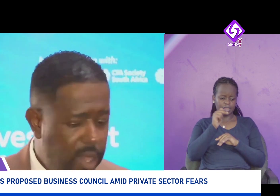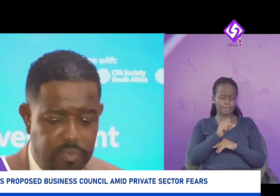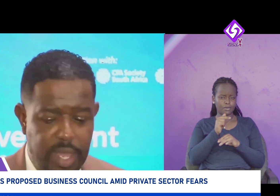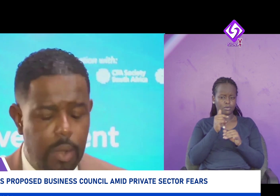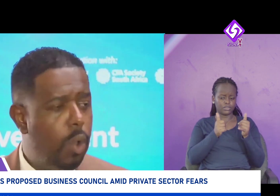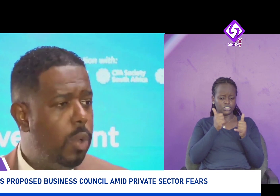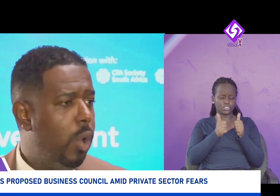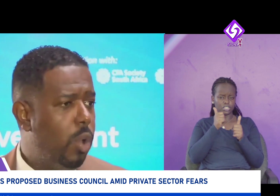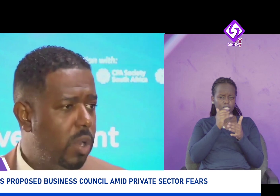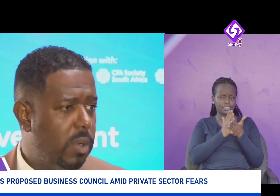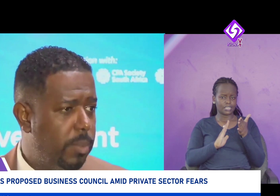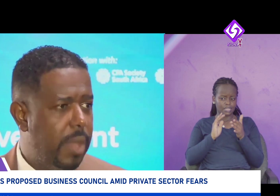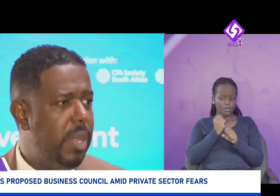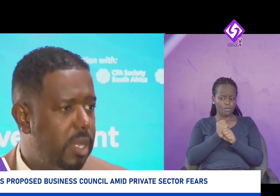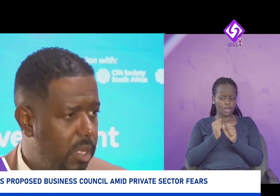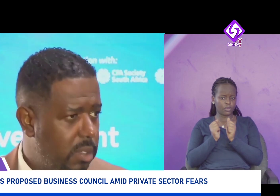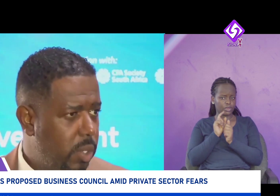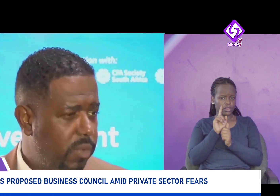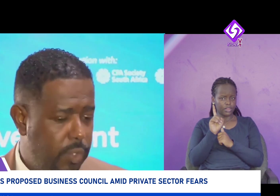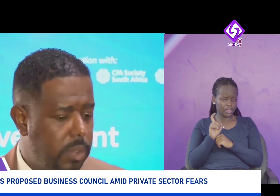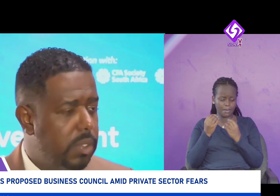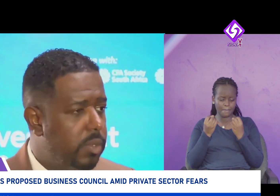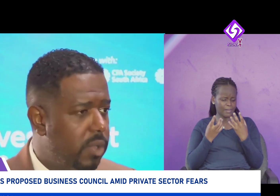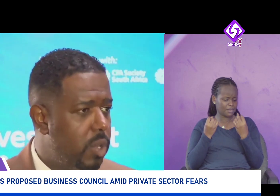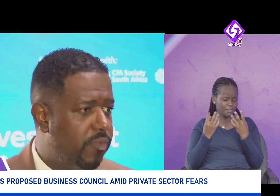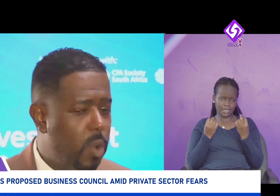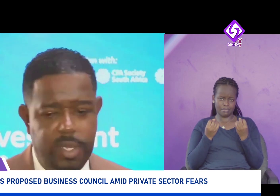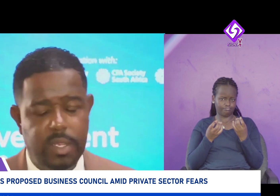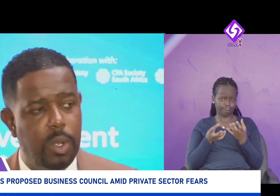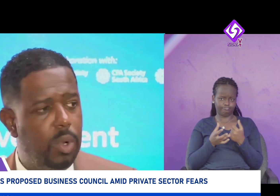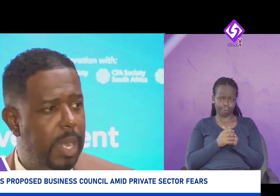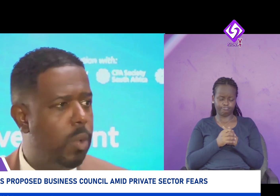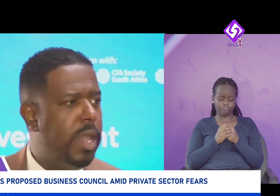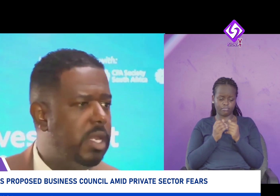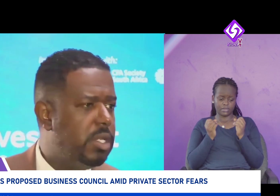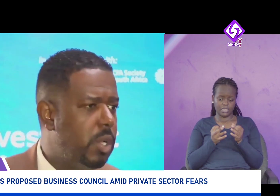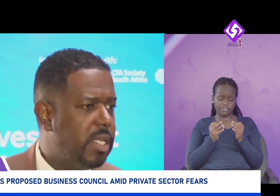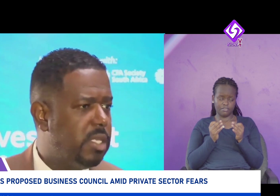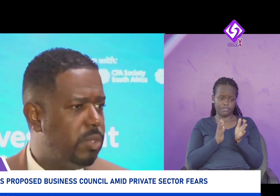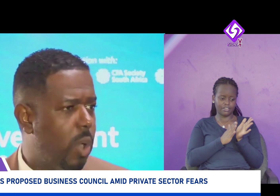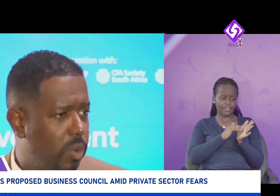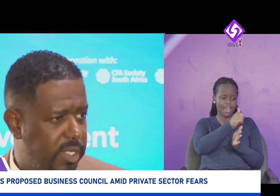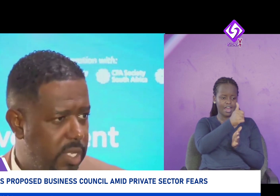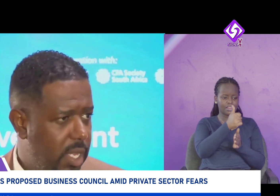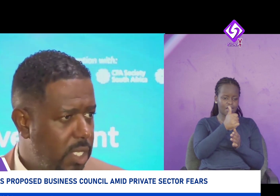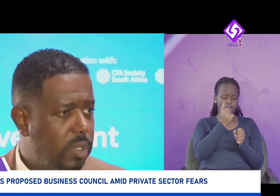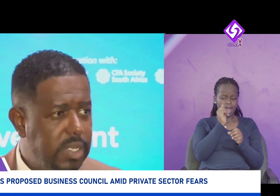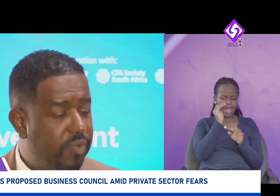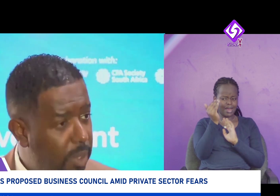if they are all there are many. So if you refer one, the other one will be like, why didn't you ask them to work with us? So there's a